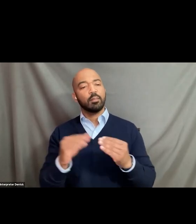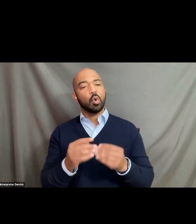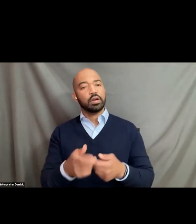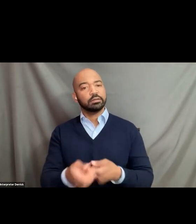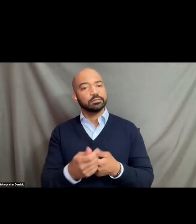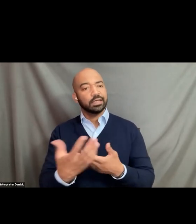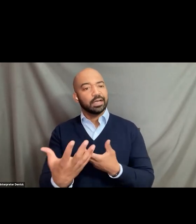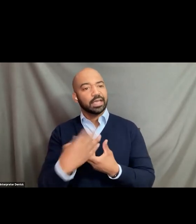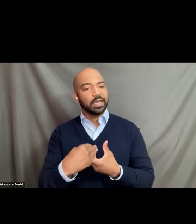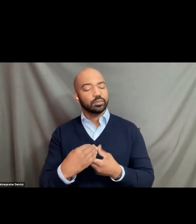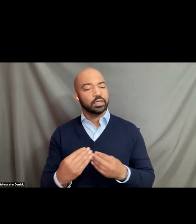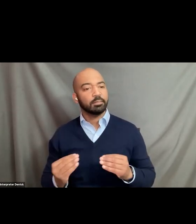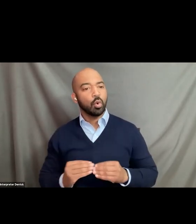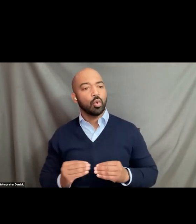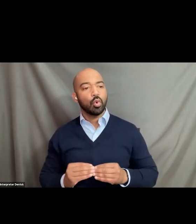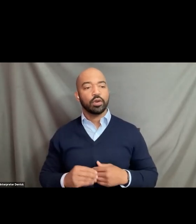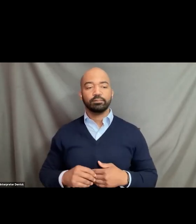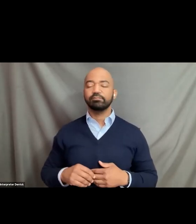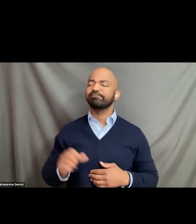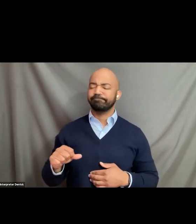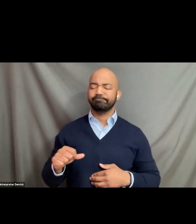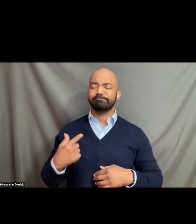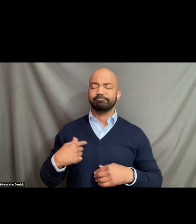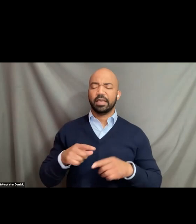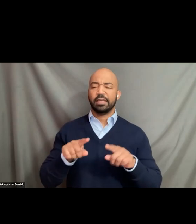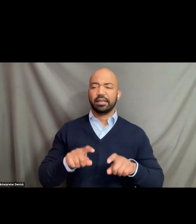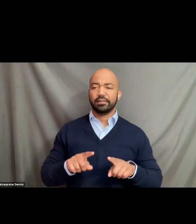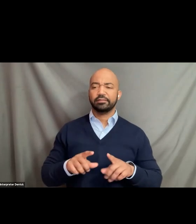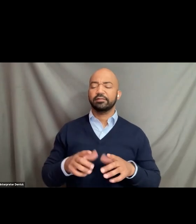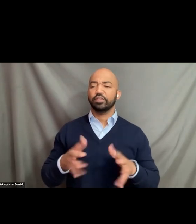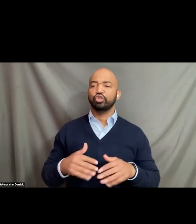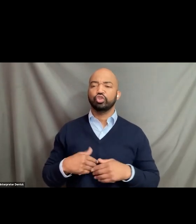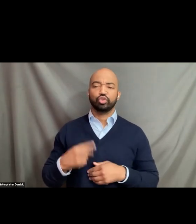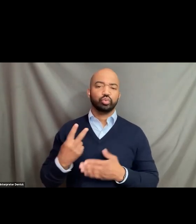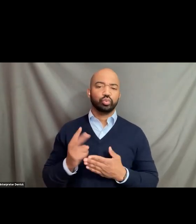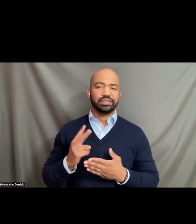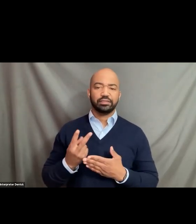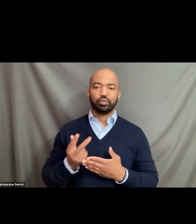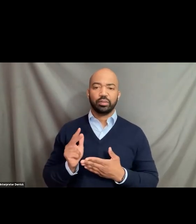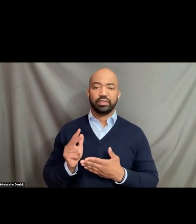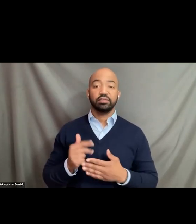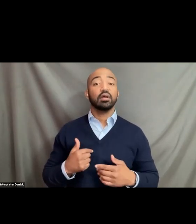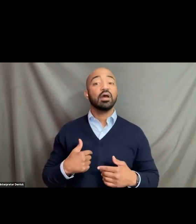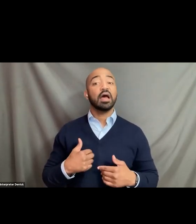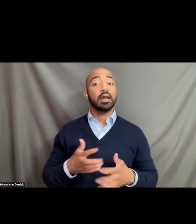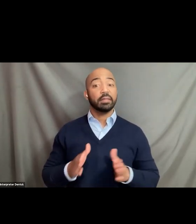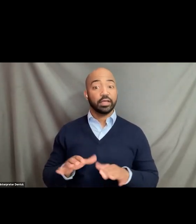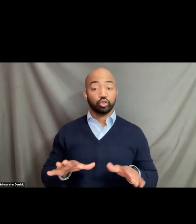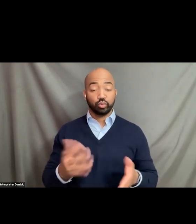Yes, I have tested. It was 2 or 3 weeks ago, and I plan to do it again.